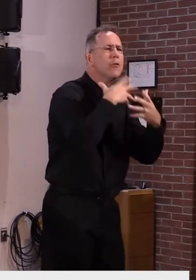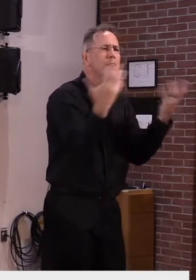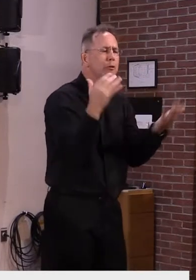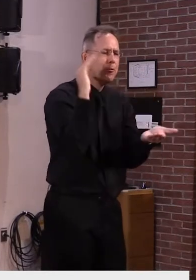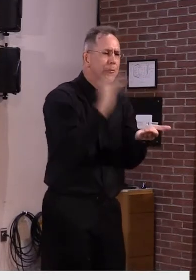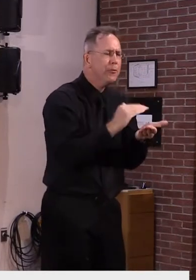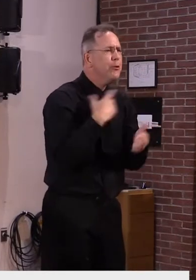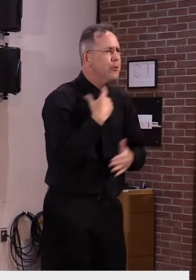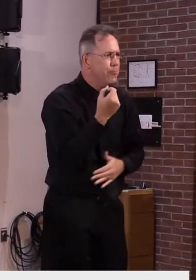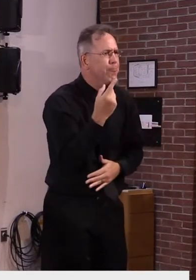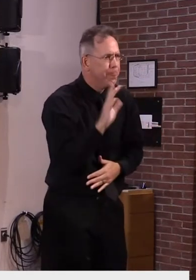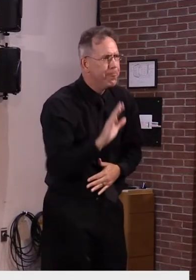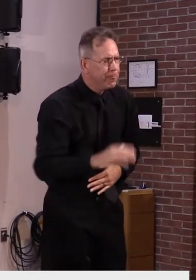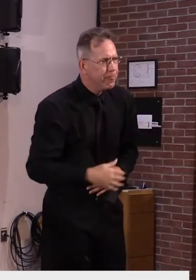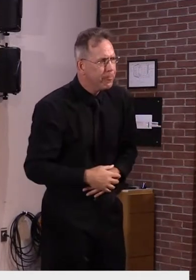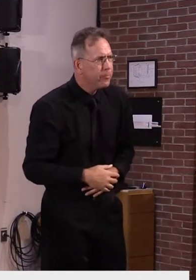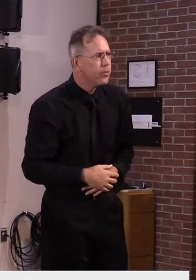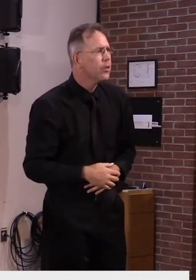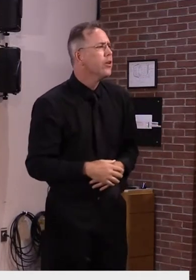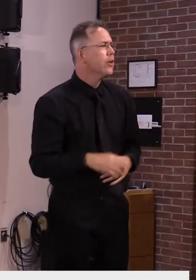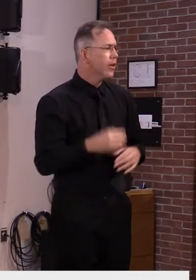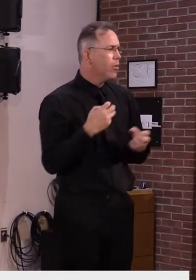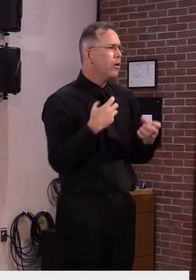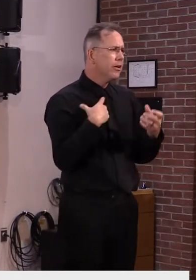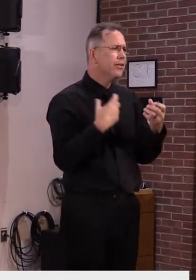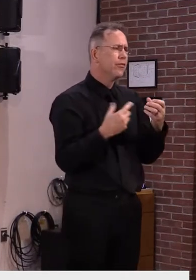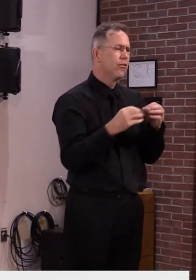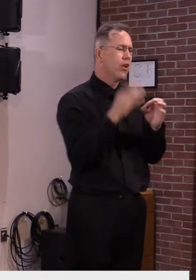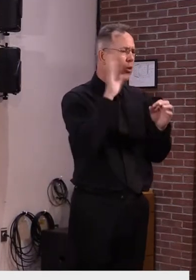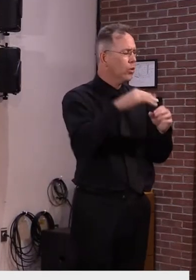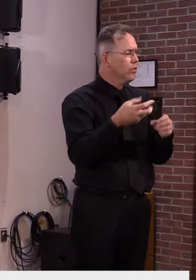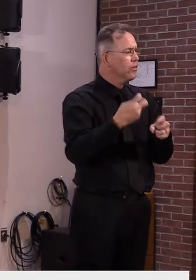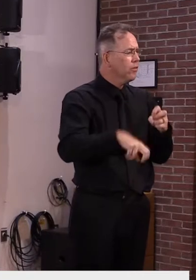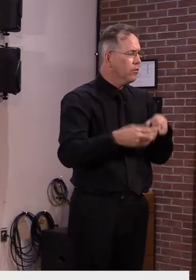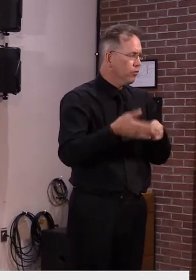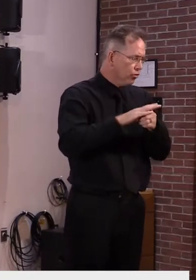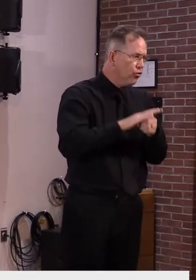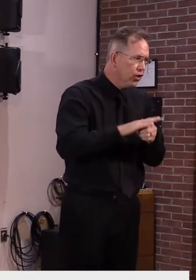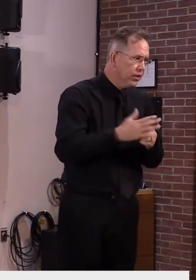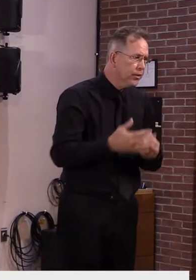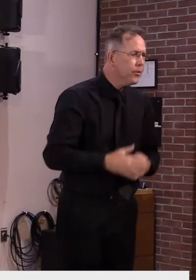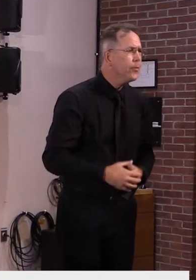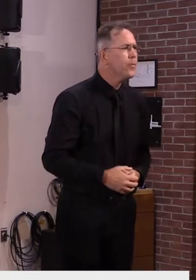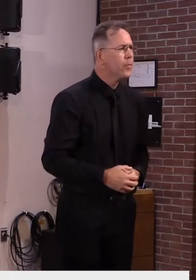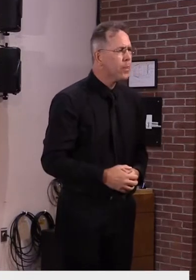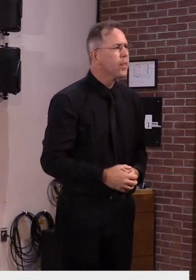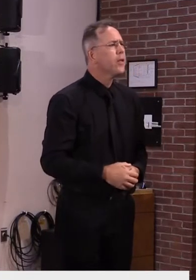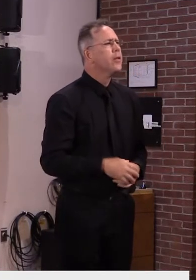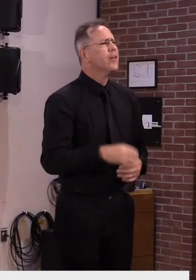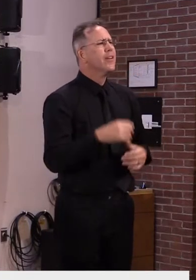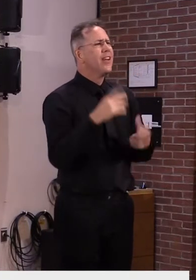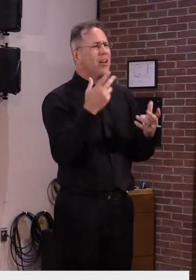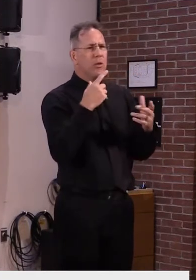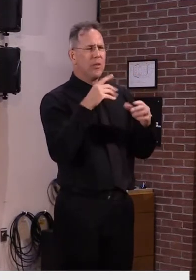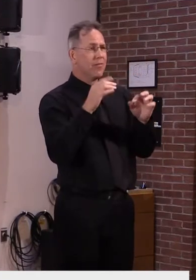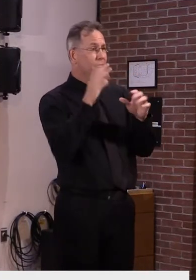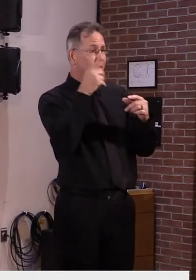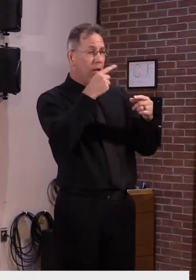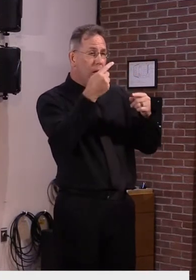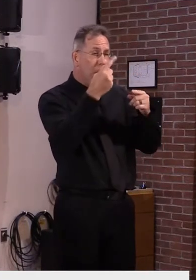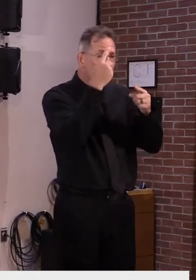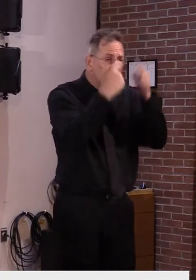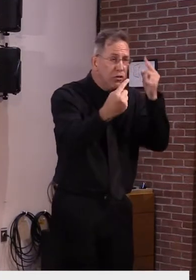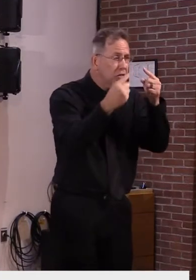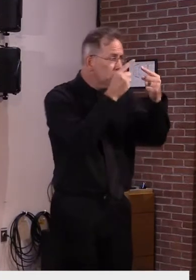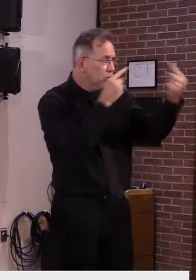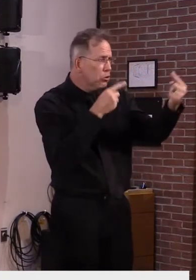many. Adding to this is the national atmosphere that's so polarized, leaving some feeling like